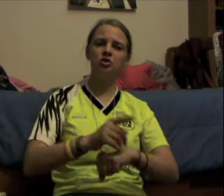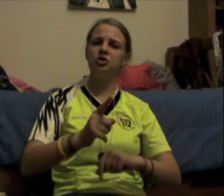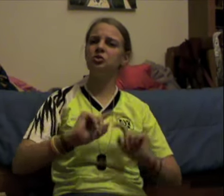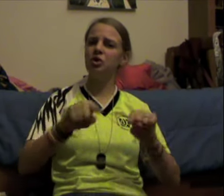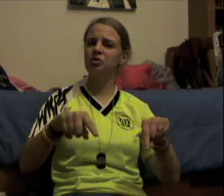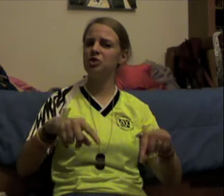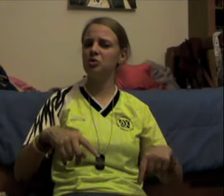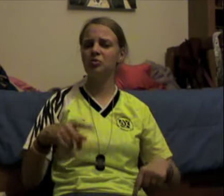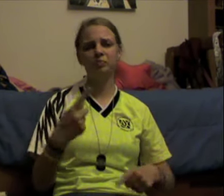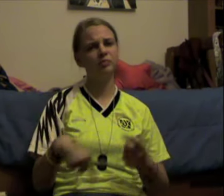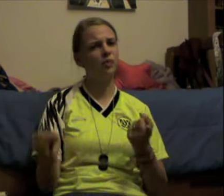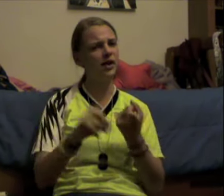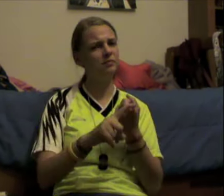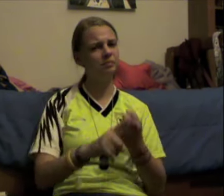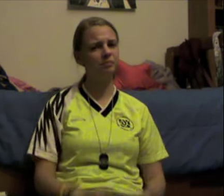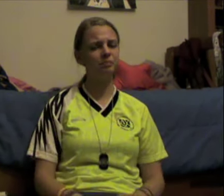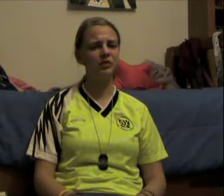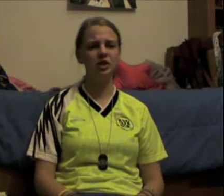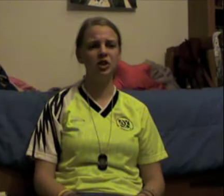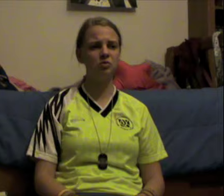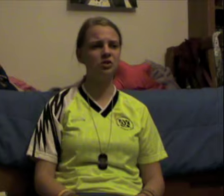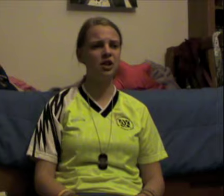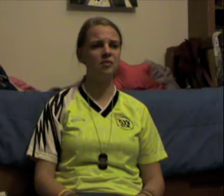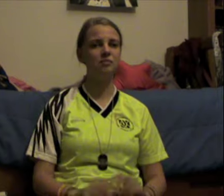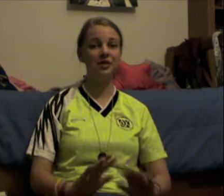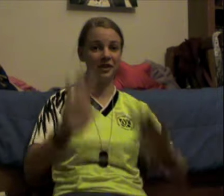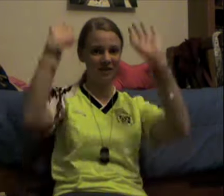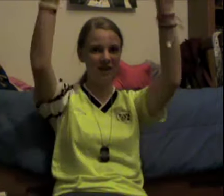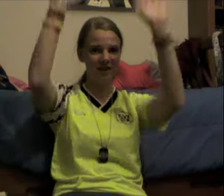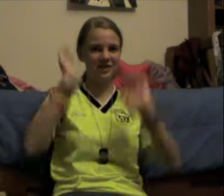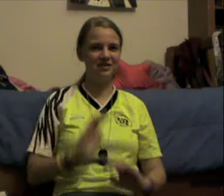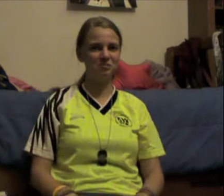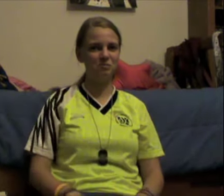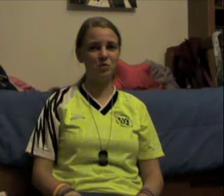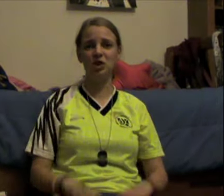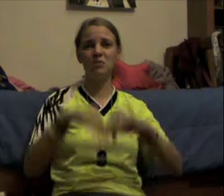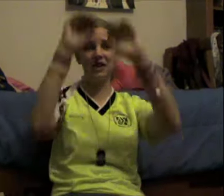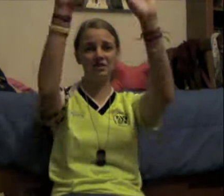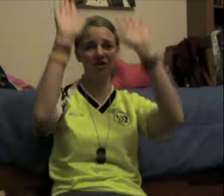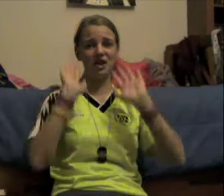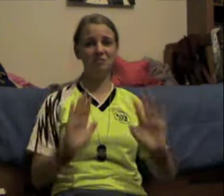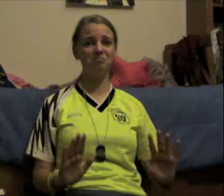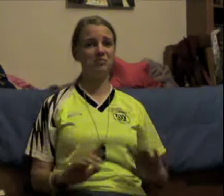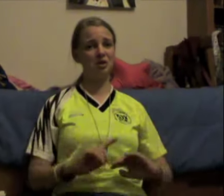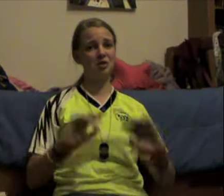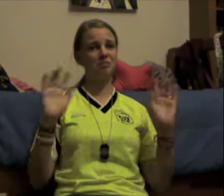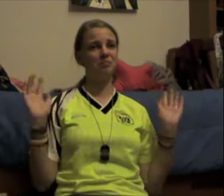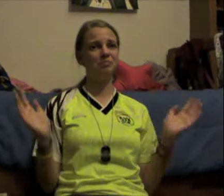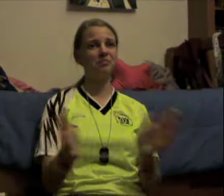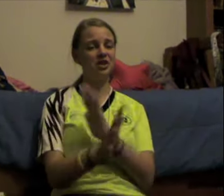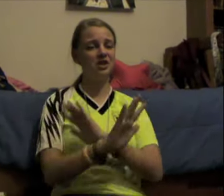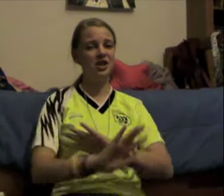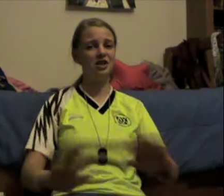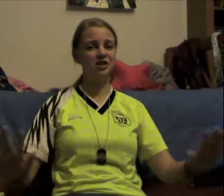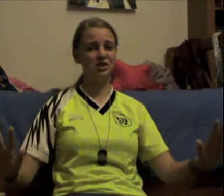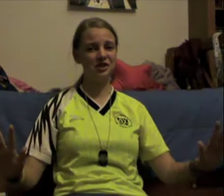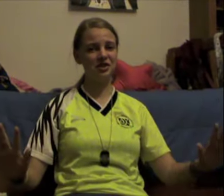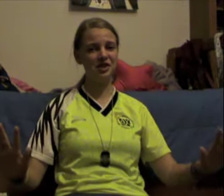church you go to when? You don't say great when you're meaning Sunday. Okay, so, just so you